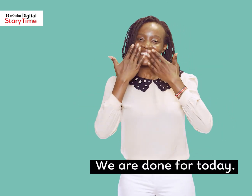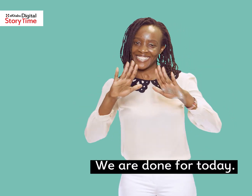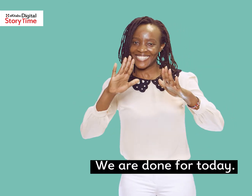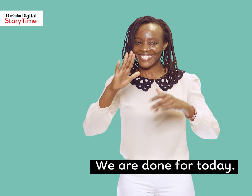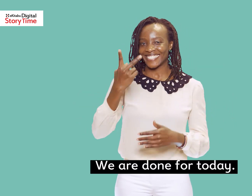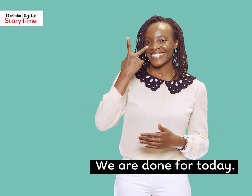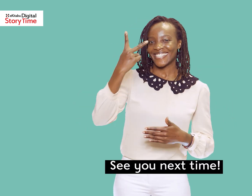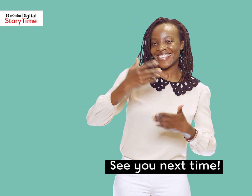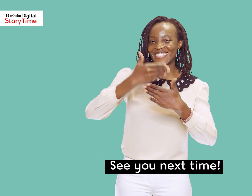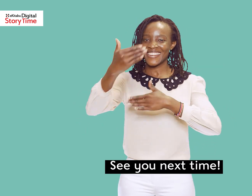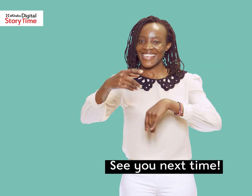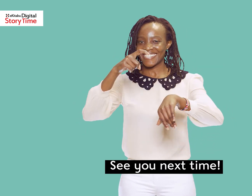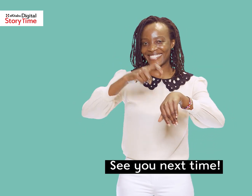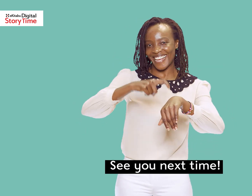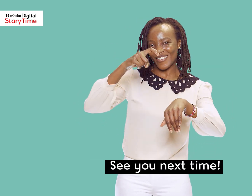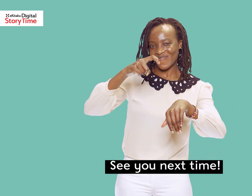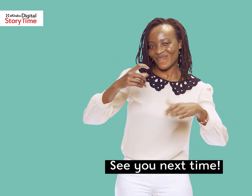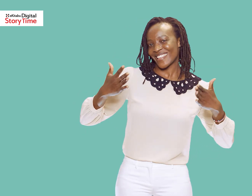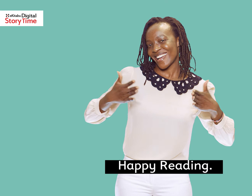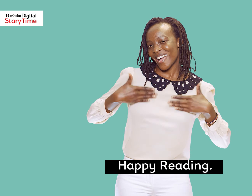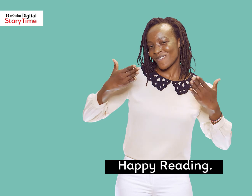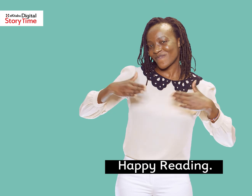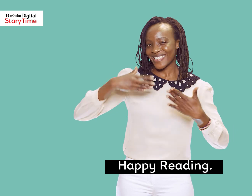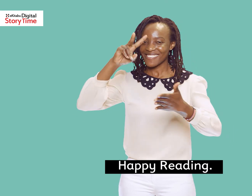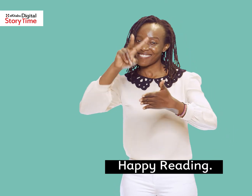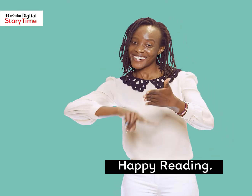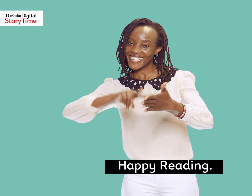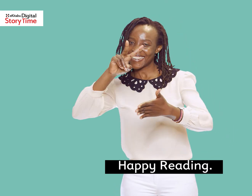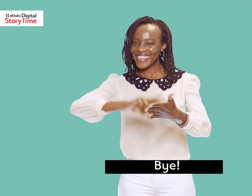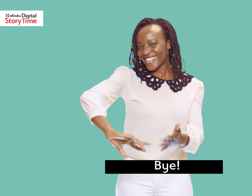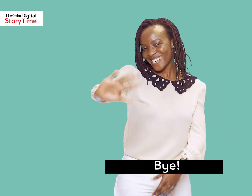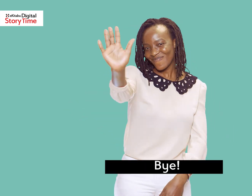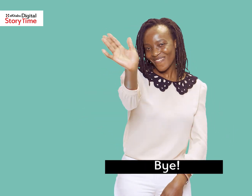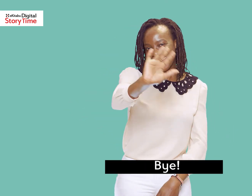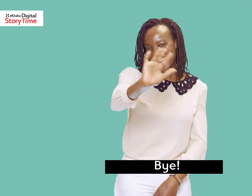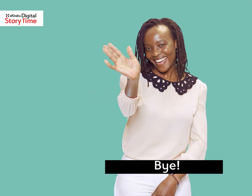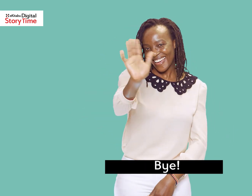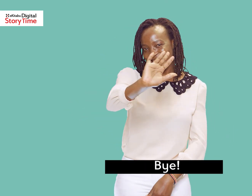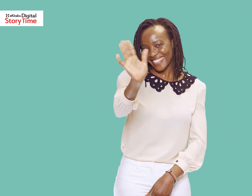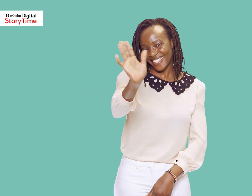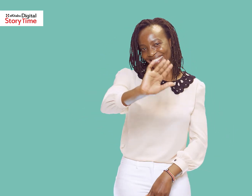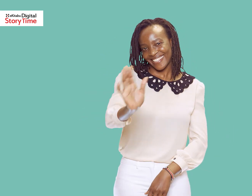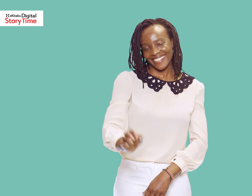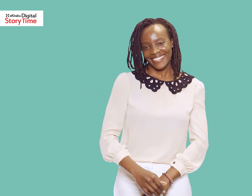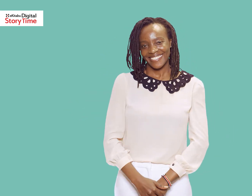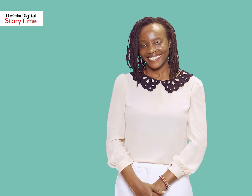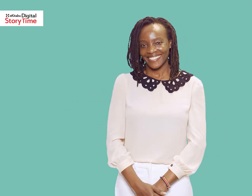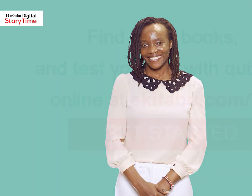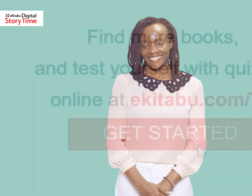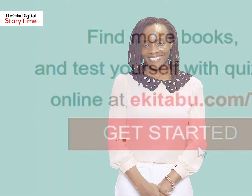We are done for today. See you next time. Happy reading. Bye.